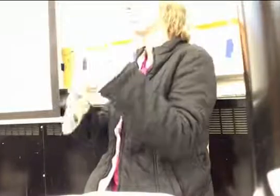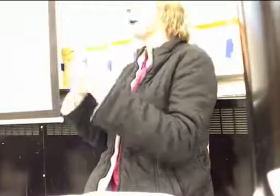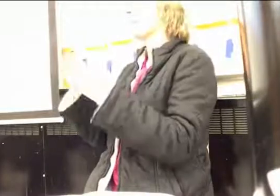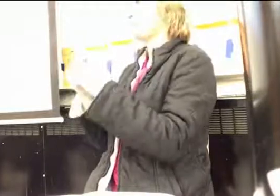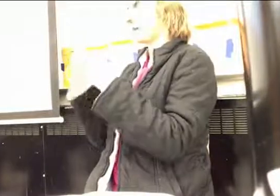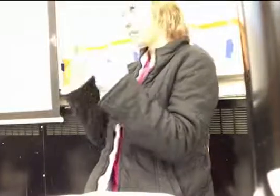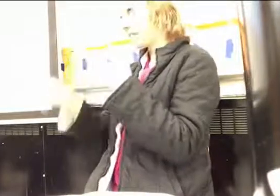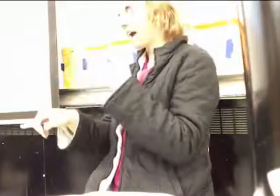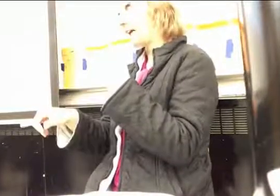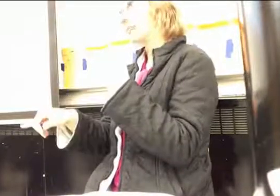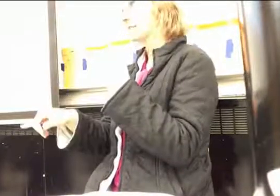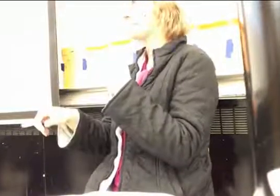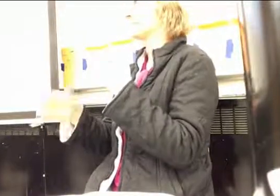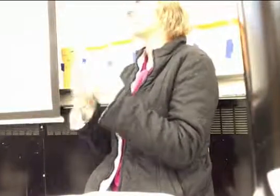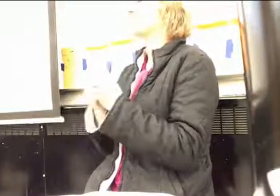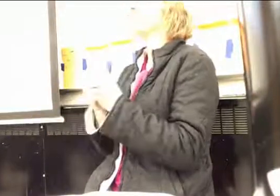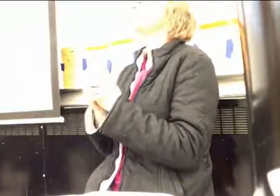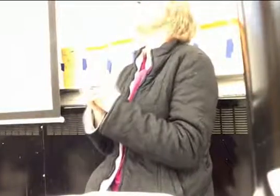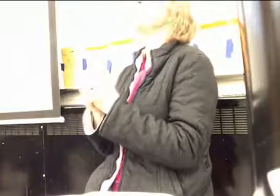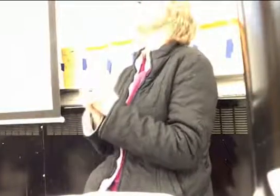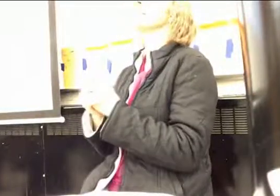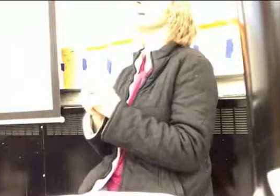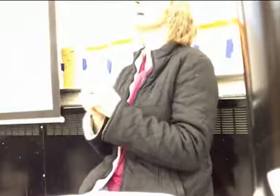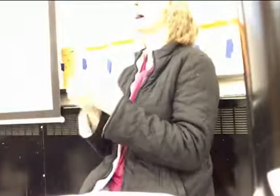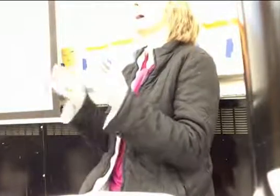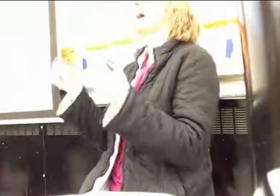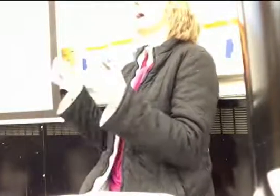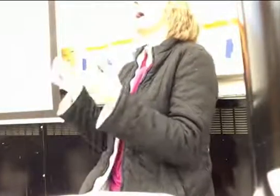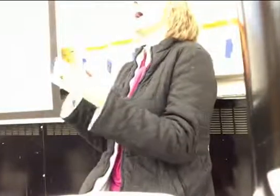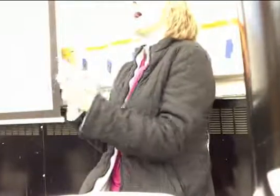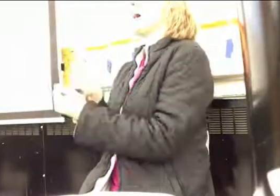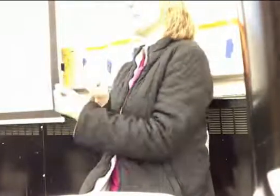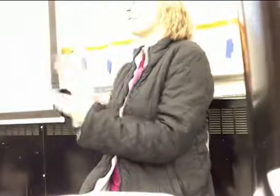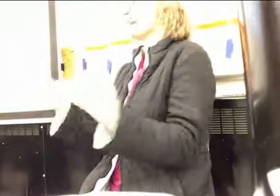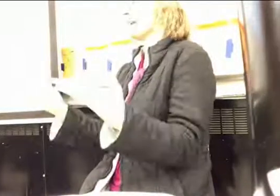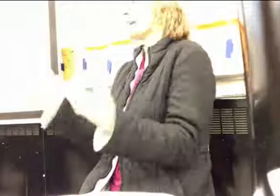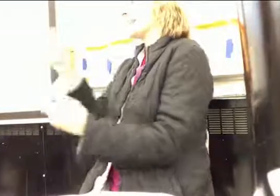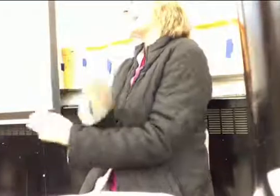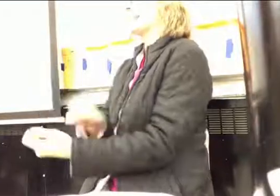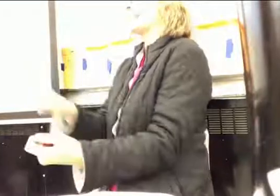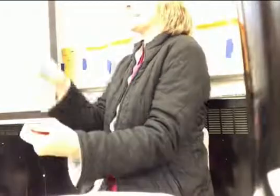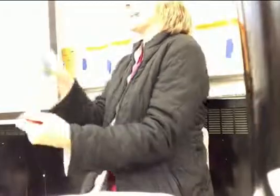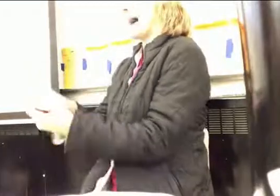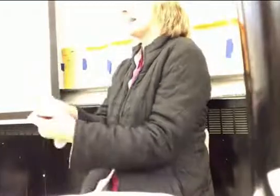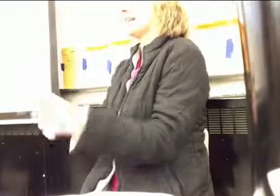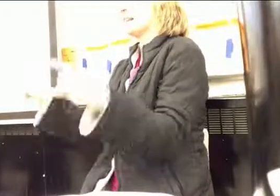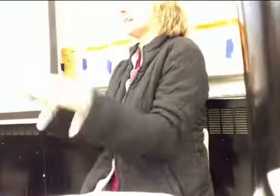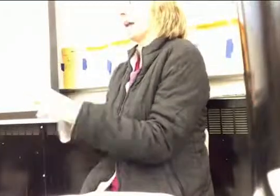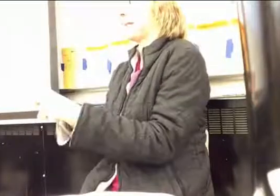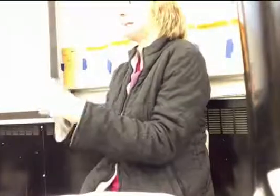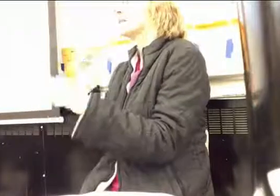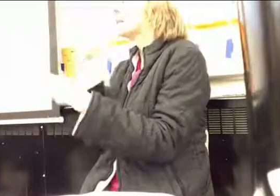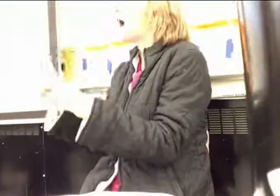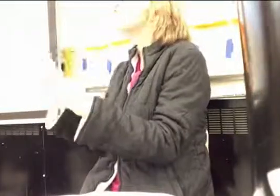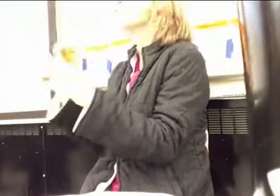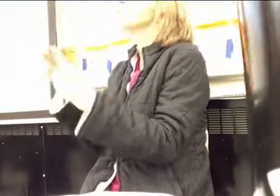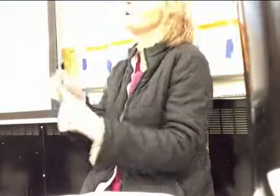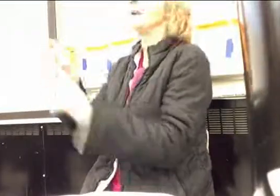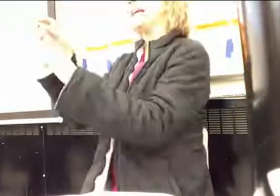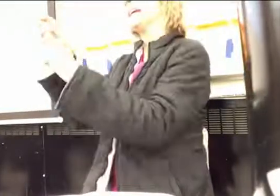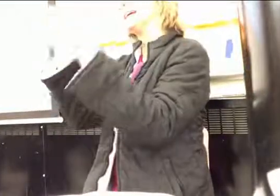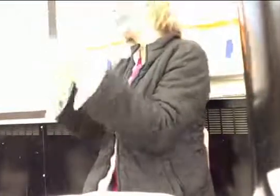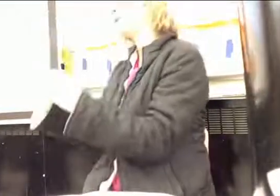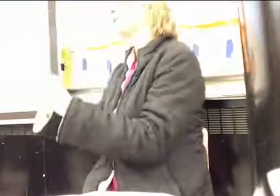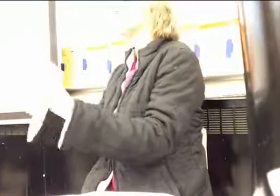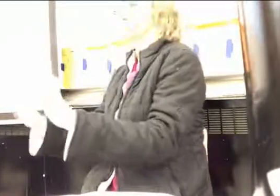The problem with this conformity is that everything is going to be exactly the same. There's no individuality in